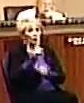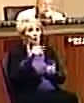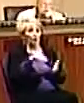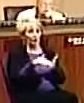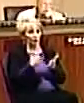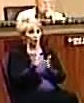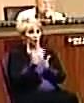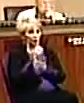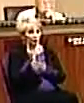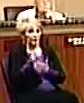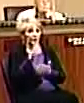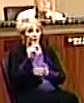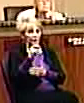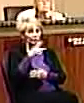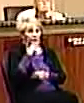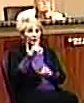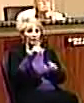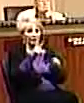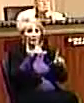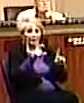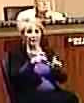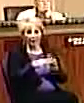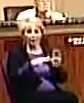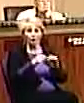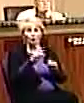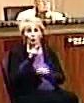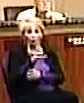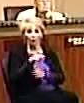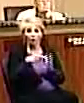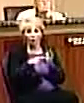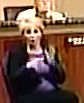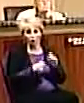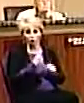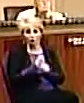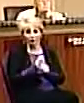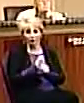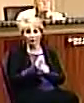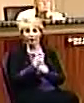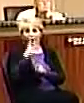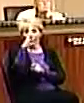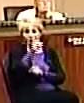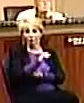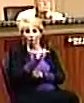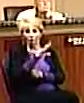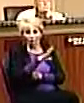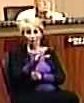51,000 new cases of cancer will be diagnosed in North Carolina this year. And an estimated